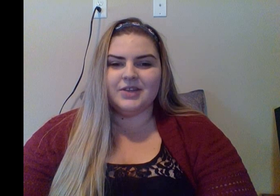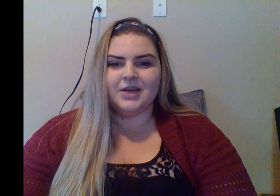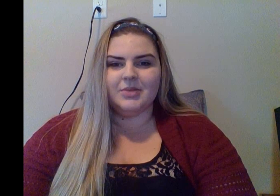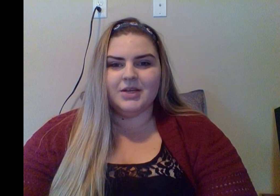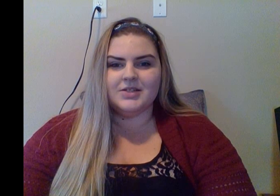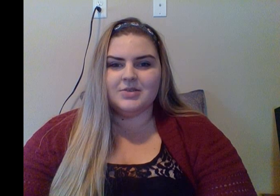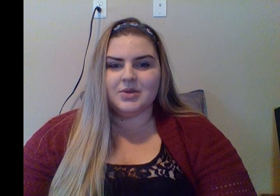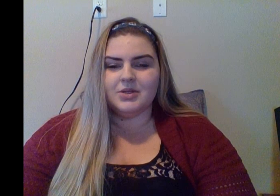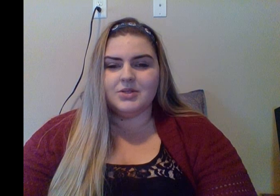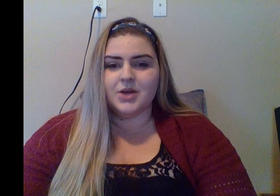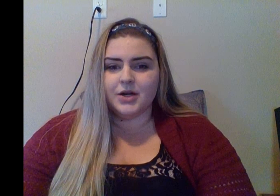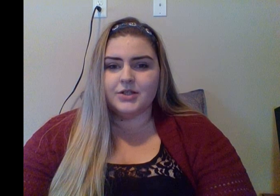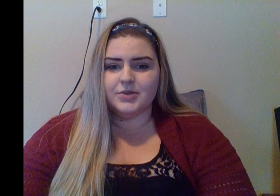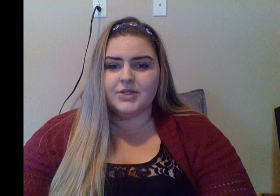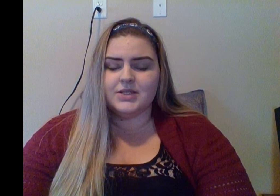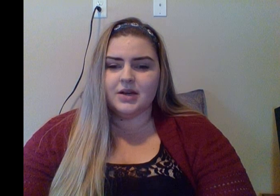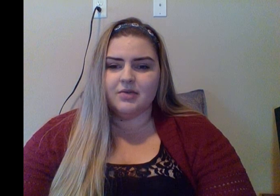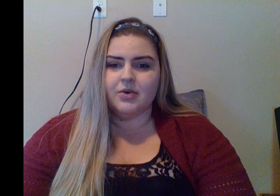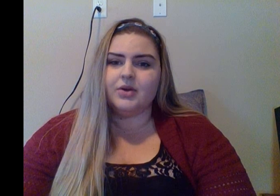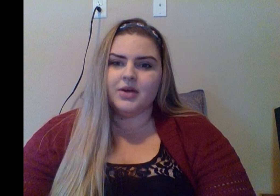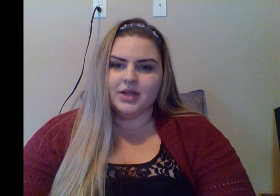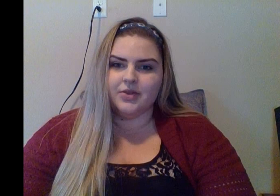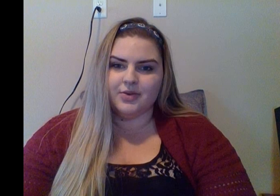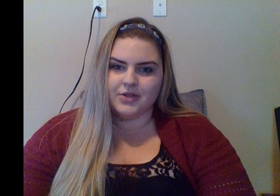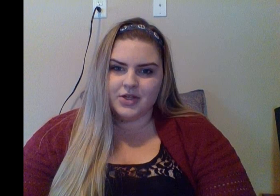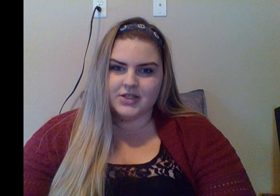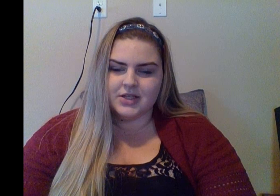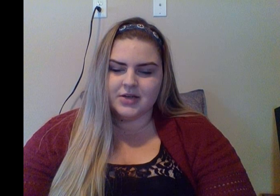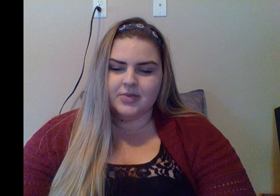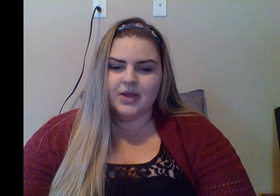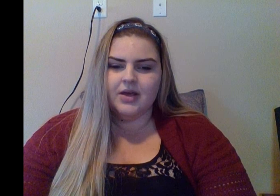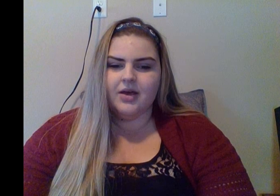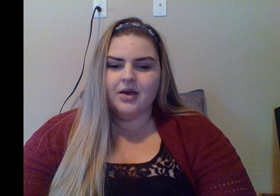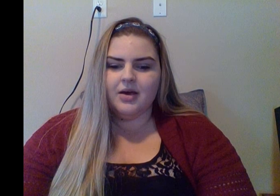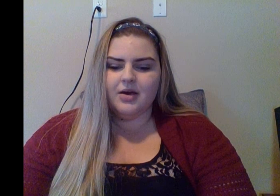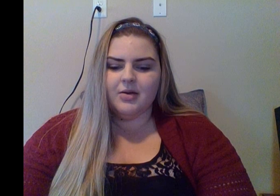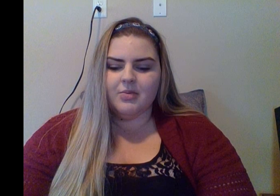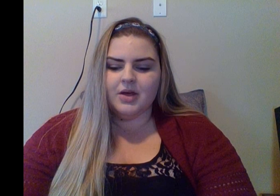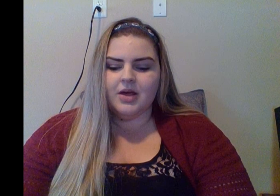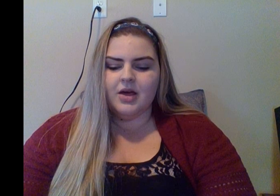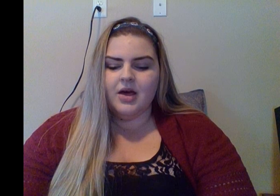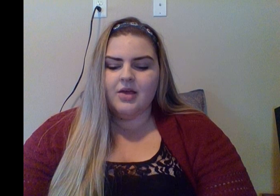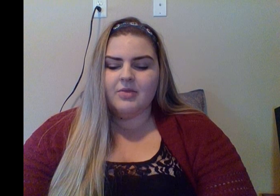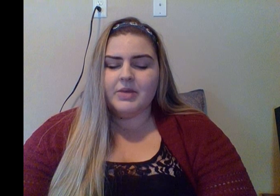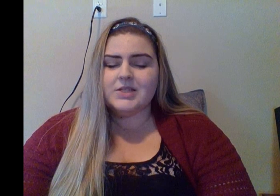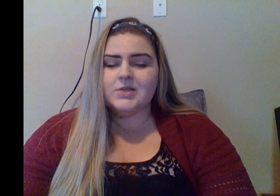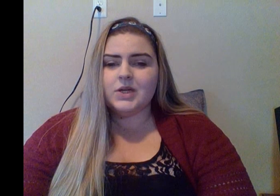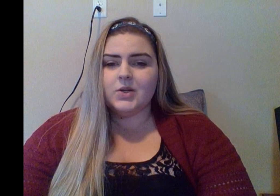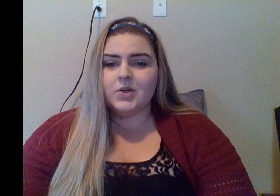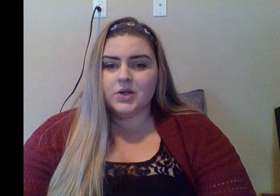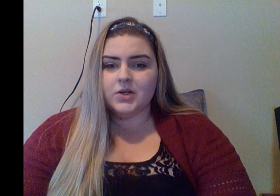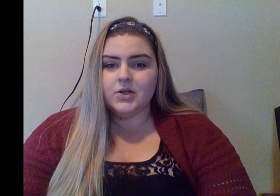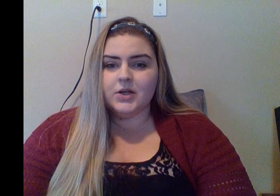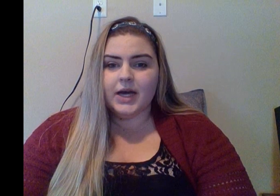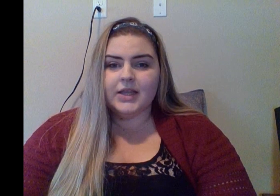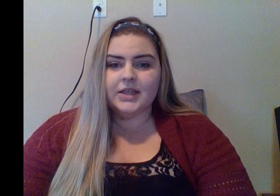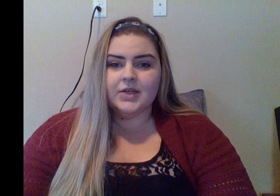light because they'll be able to talk to you instead of going again through the translator. The best way to learn, I think, would